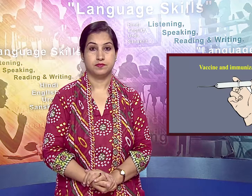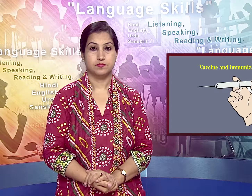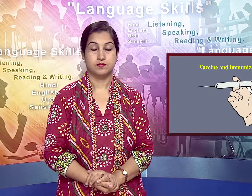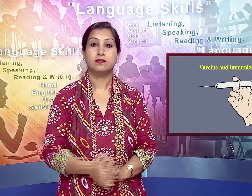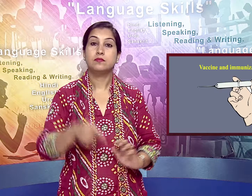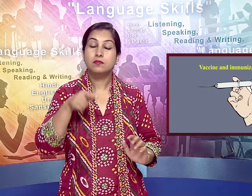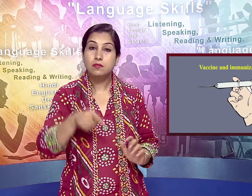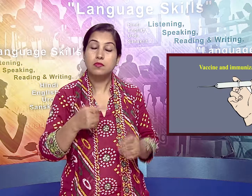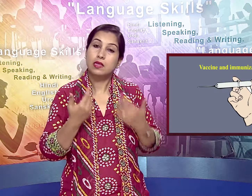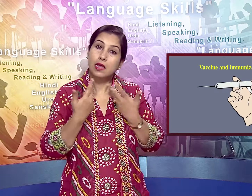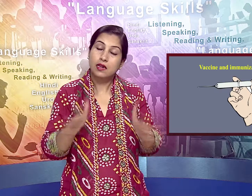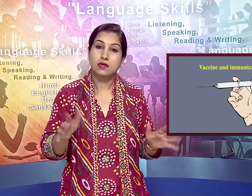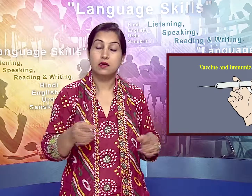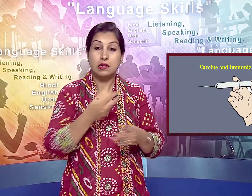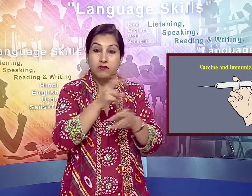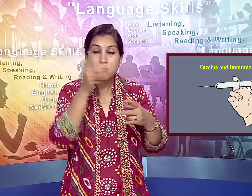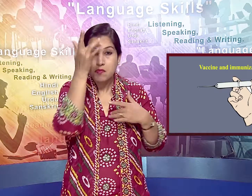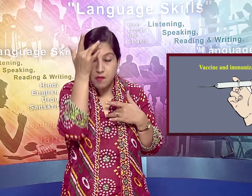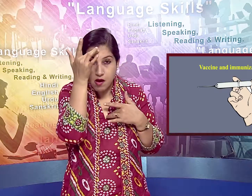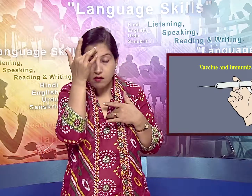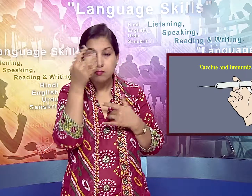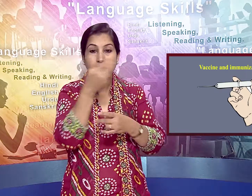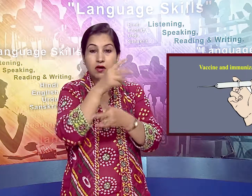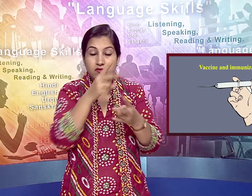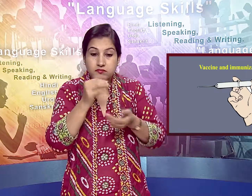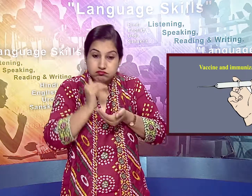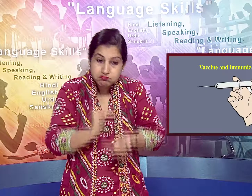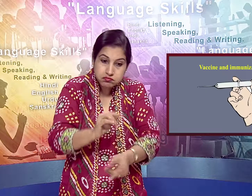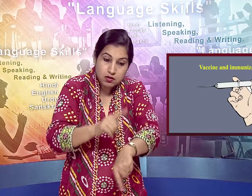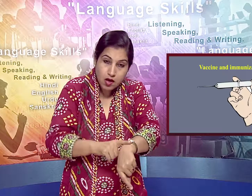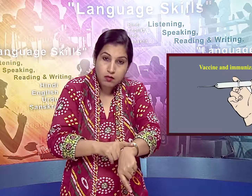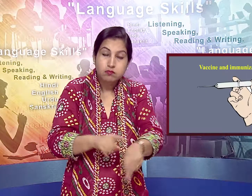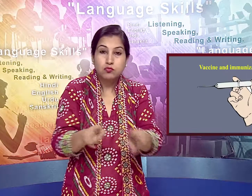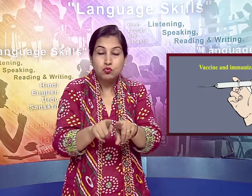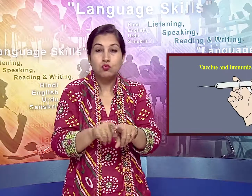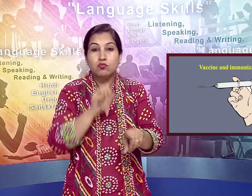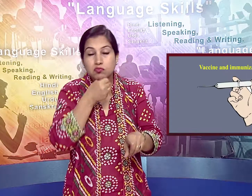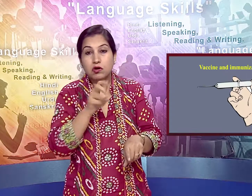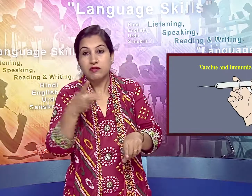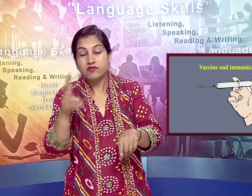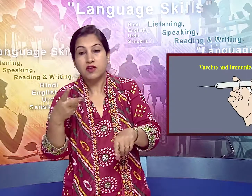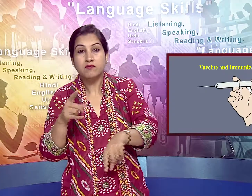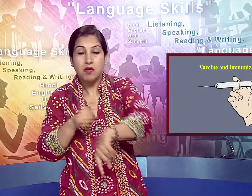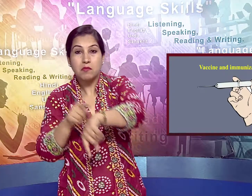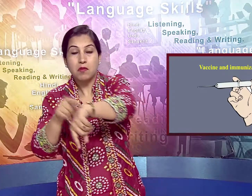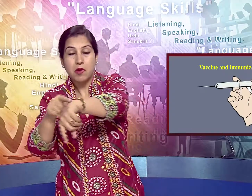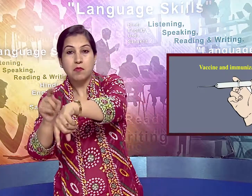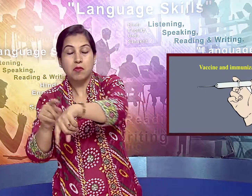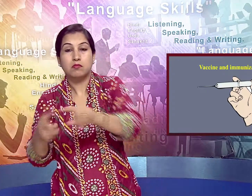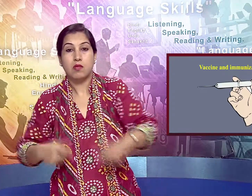Vaccines are available for different diseases and given from birth at different time in life to provide